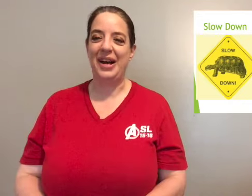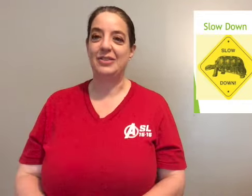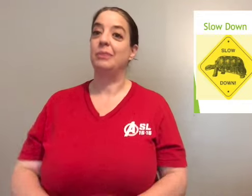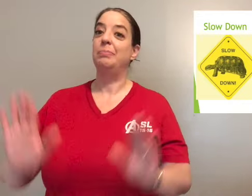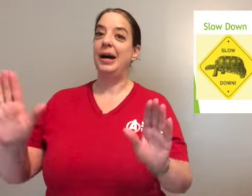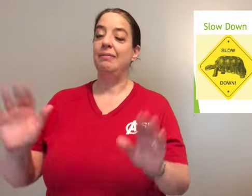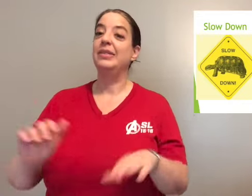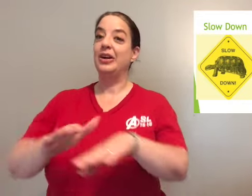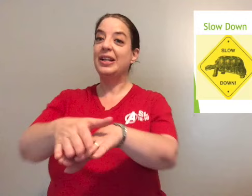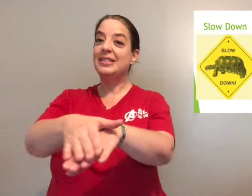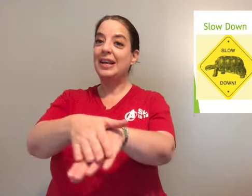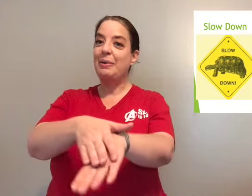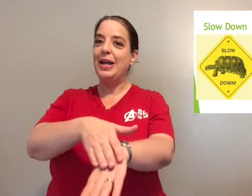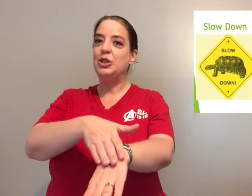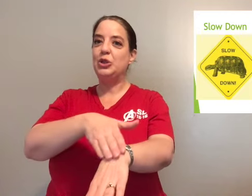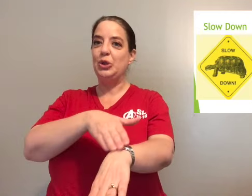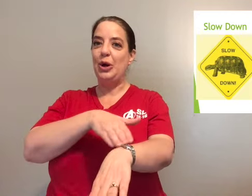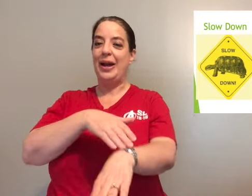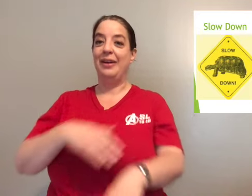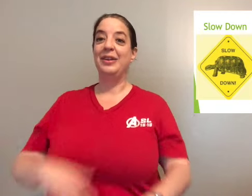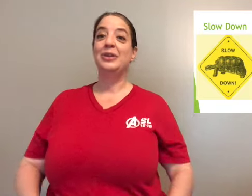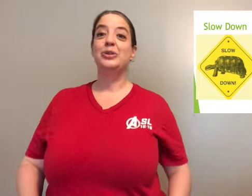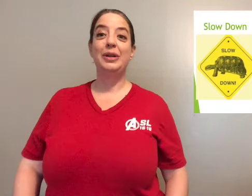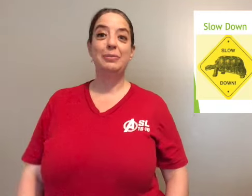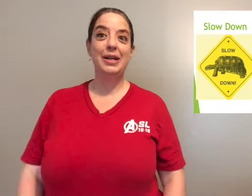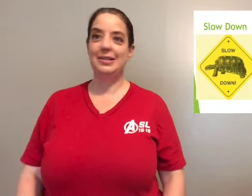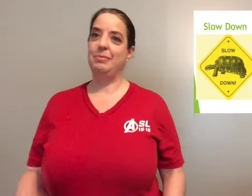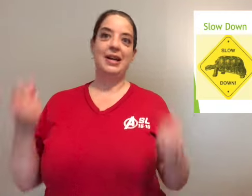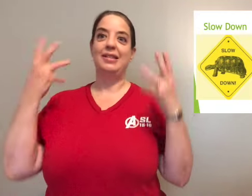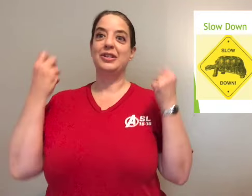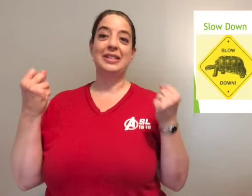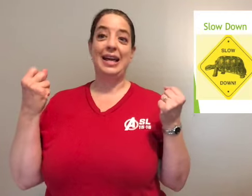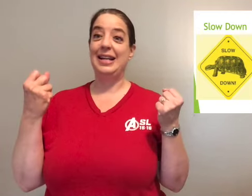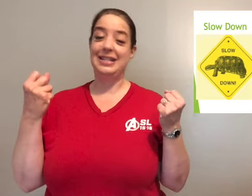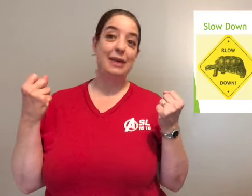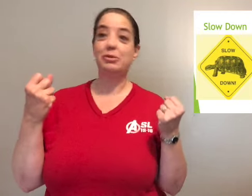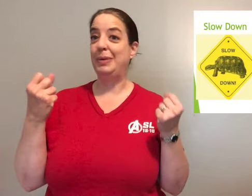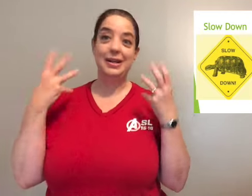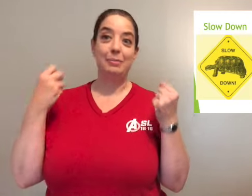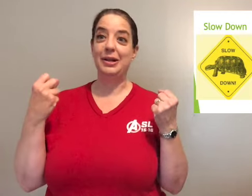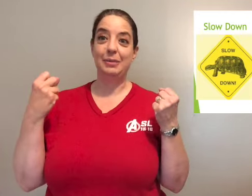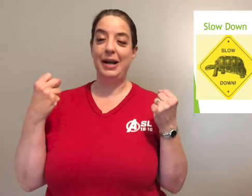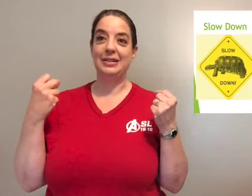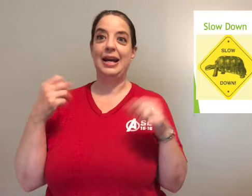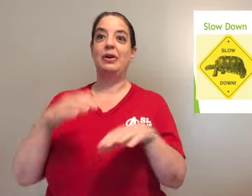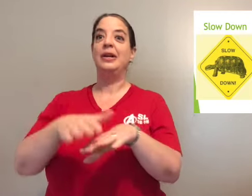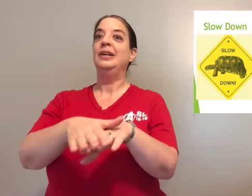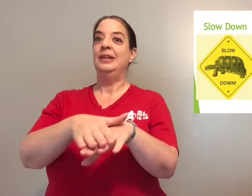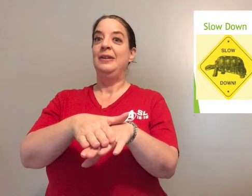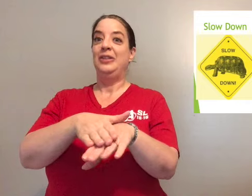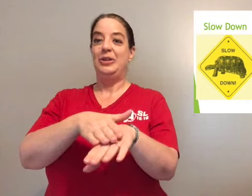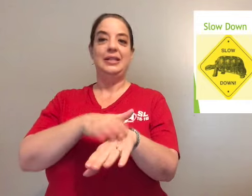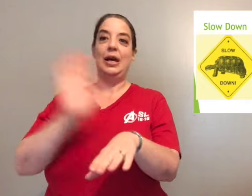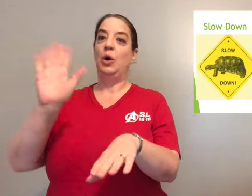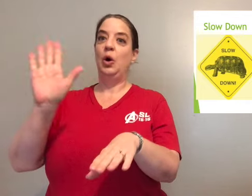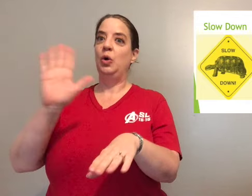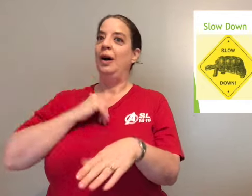faster. But there it is anyway, slow down. So when you meet somebody and they're signing at deaf speed at 1,000,000 miles an hour, you can say, oh,